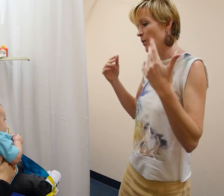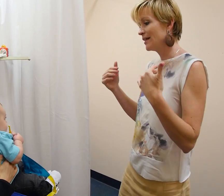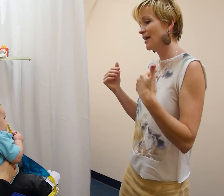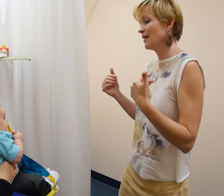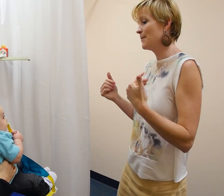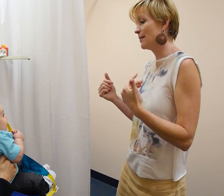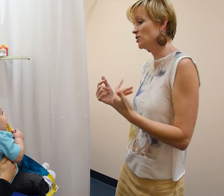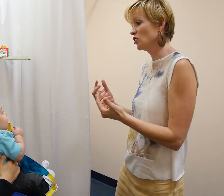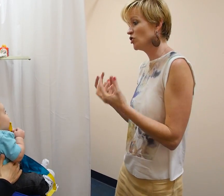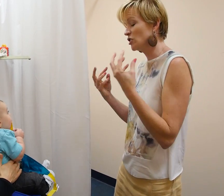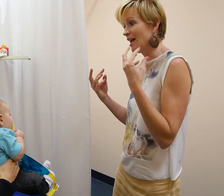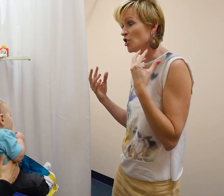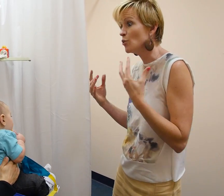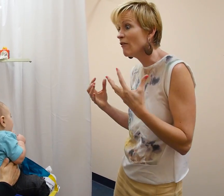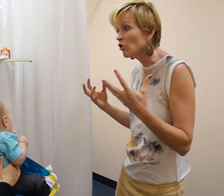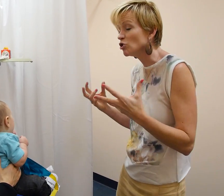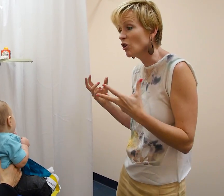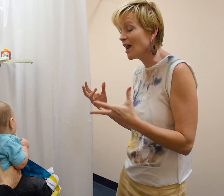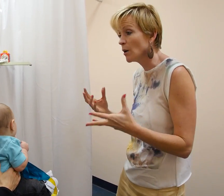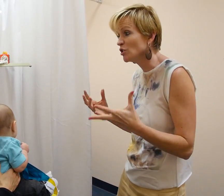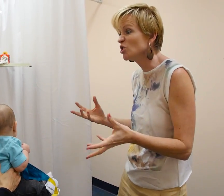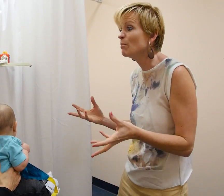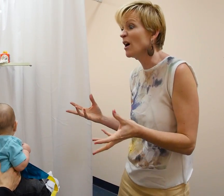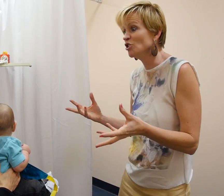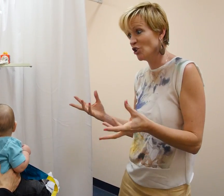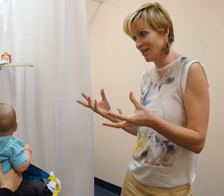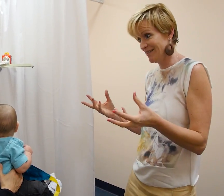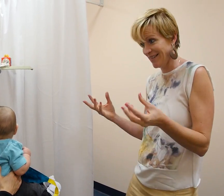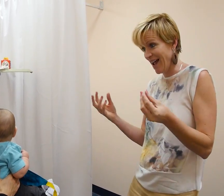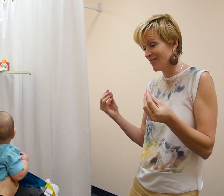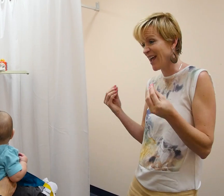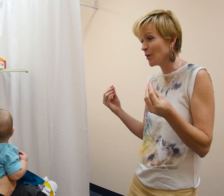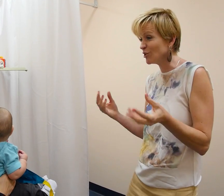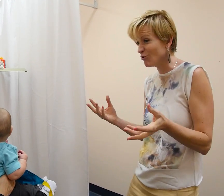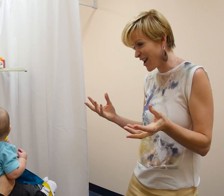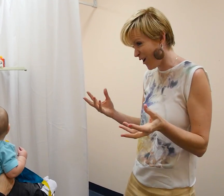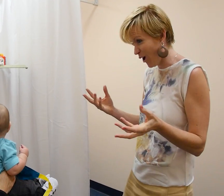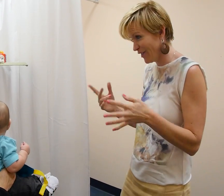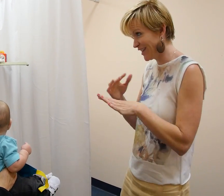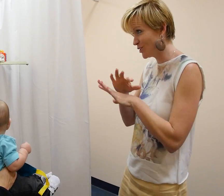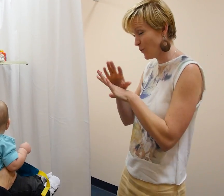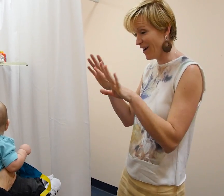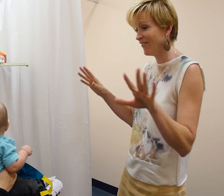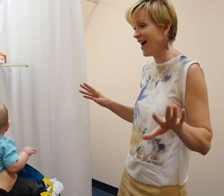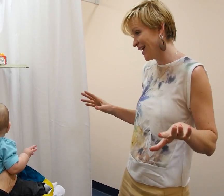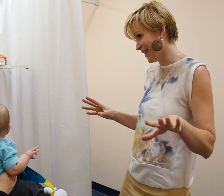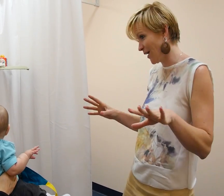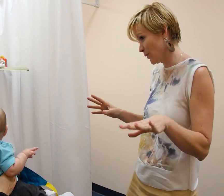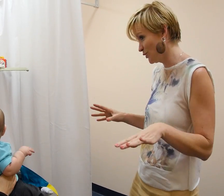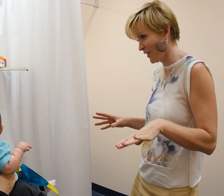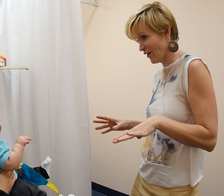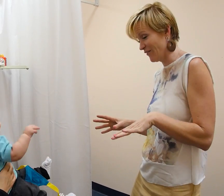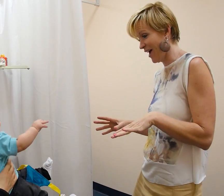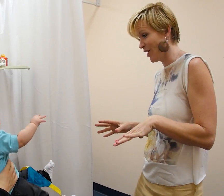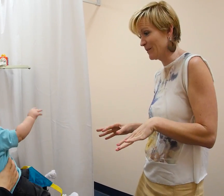we think that babies are just like universal language sponges. They have language radar. They just want to find language in their environment.